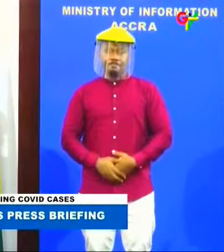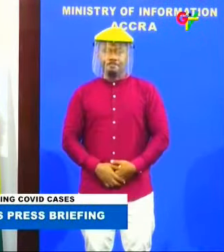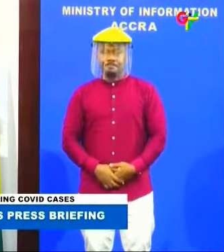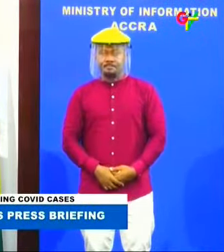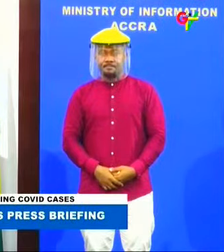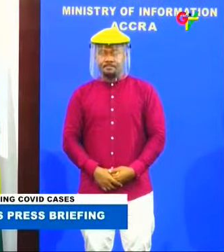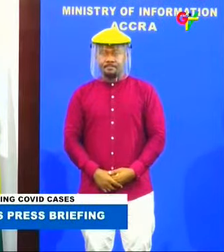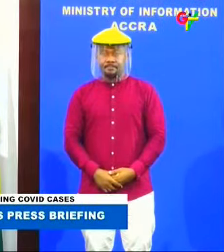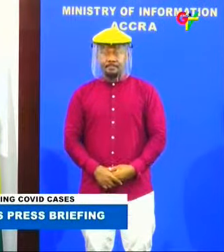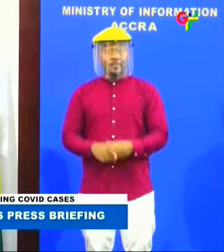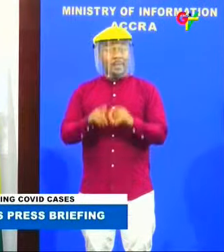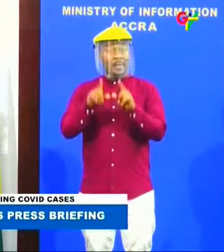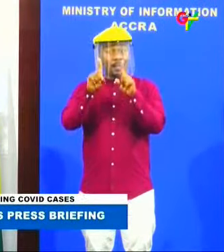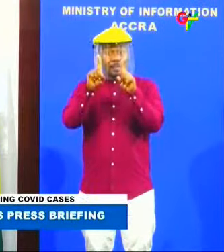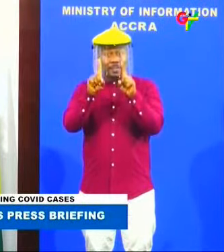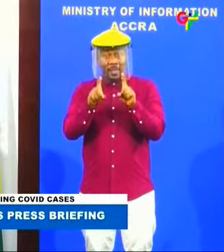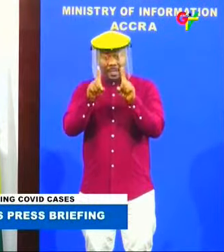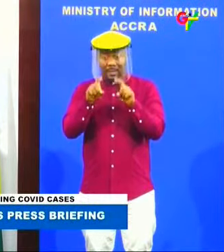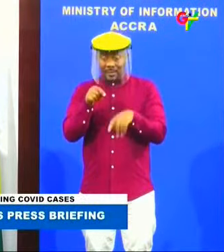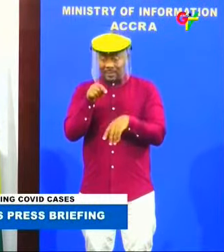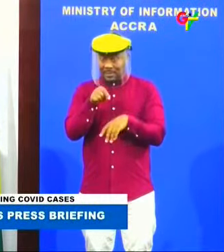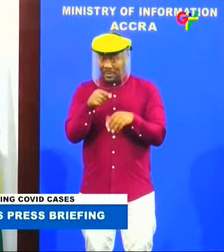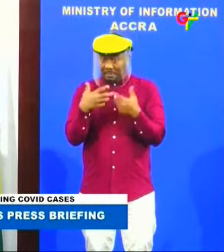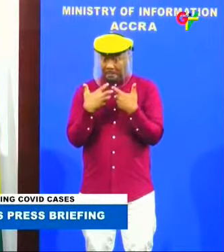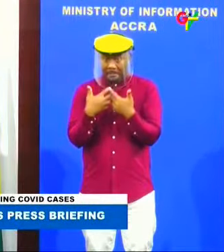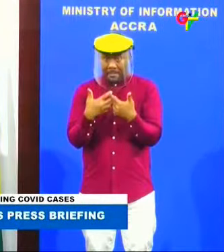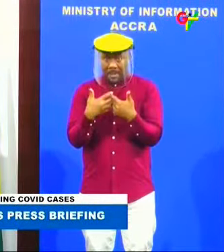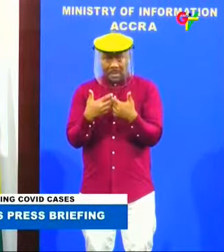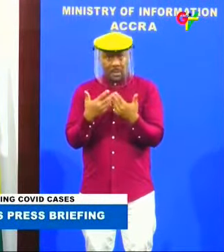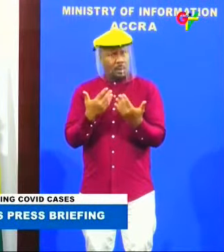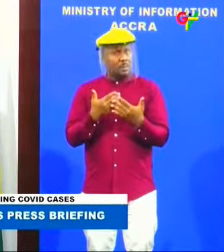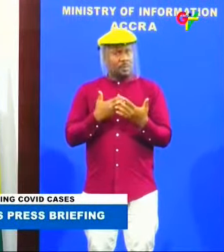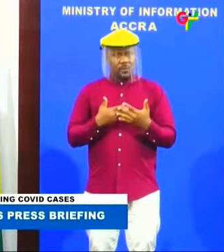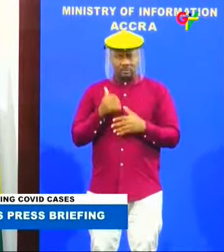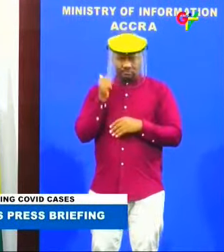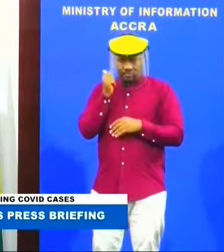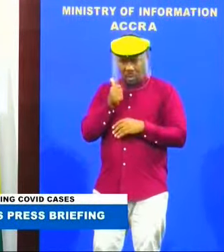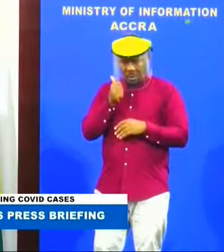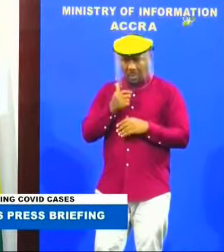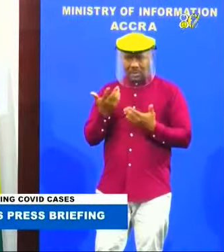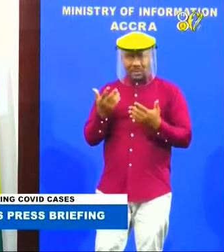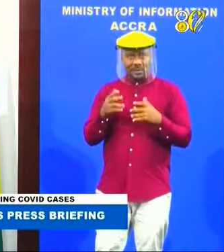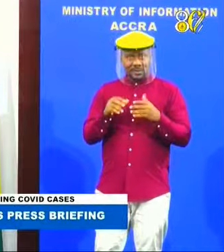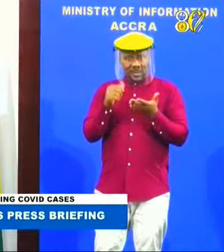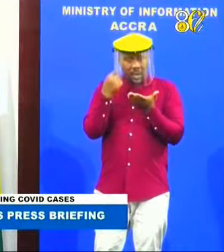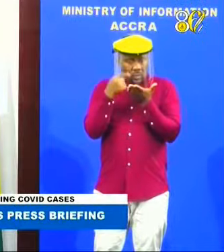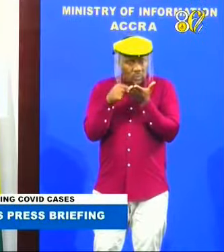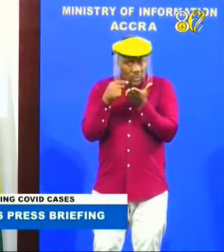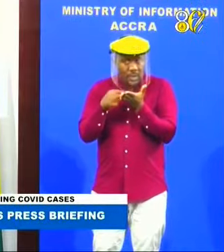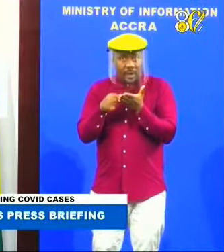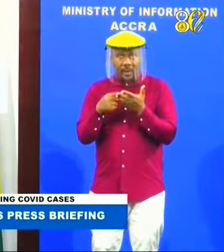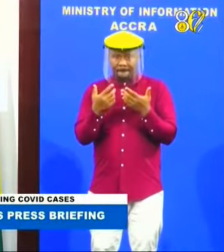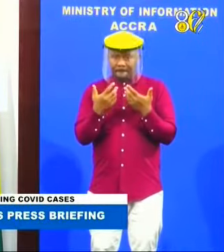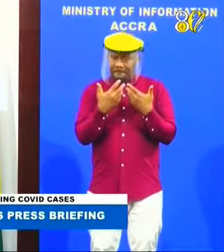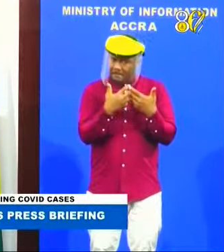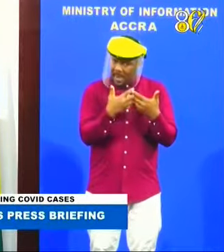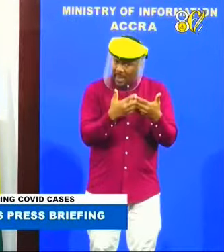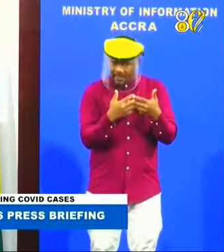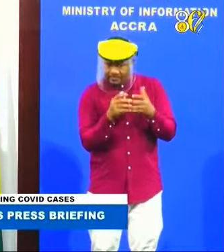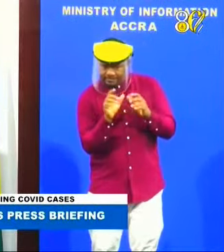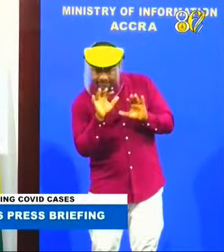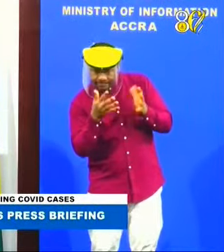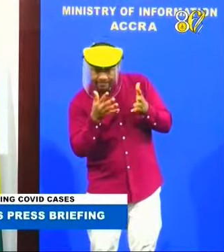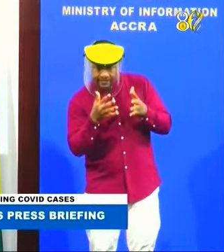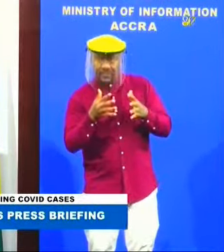The testing facility themselves, before they start work, they have to do their daily system check. Therefore, before they start using the machine, they will check it.